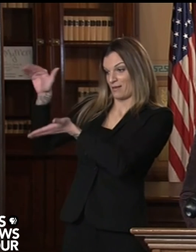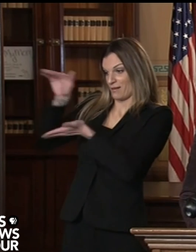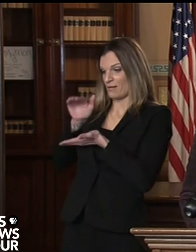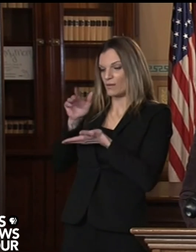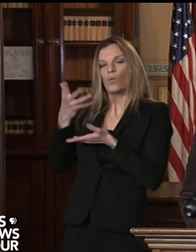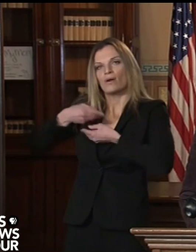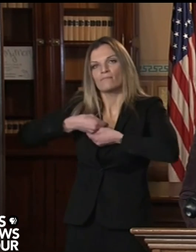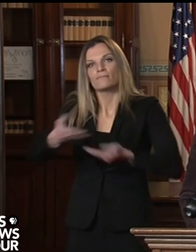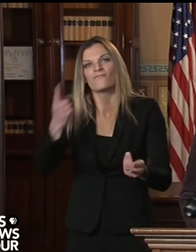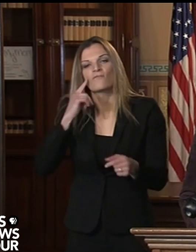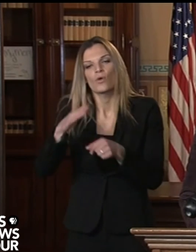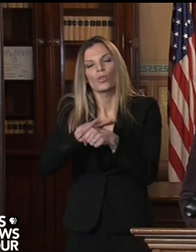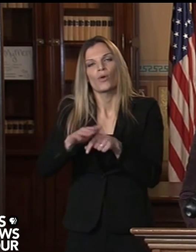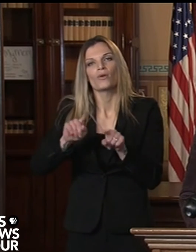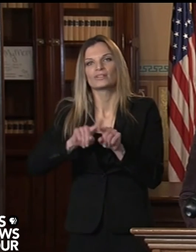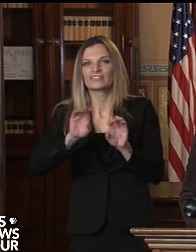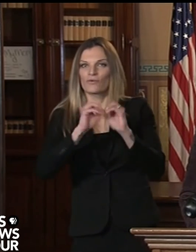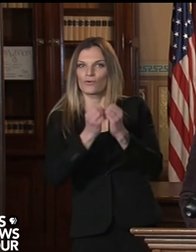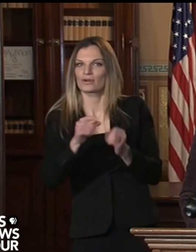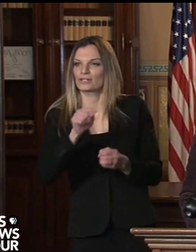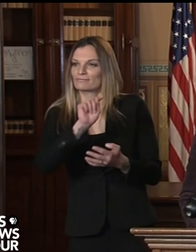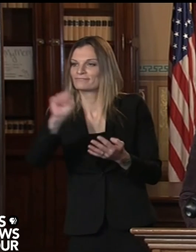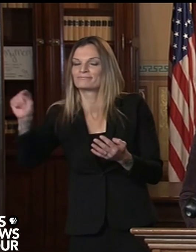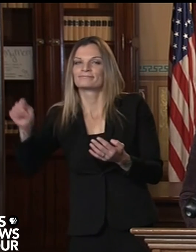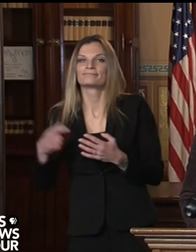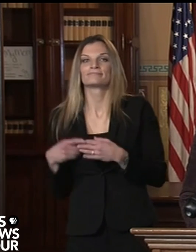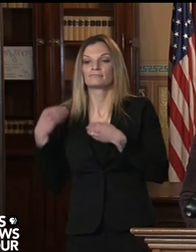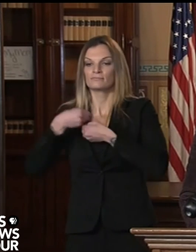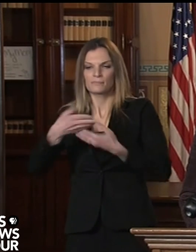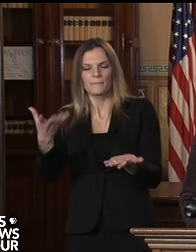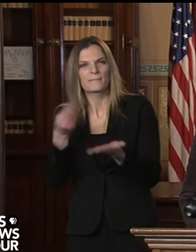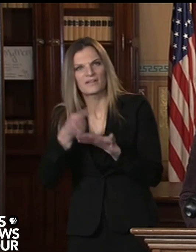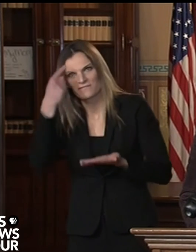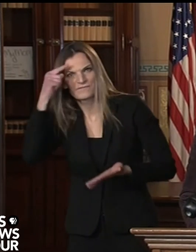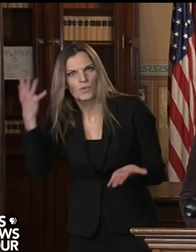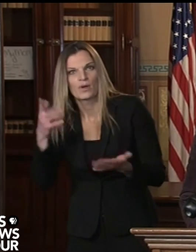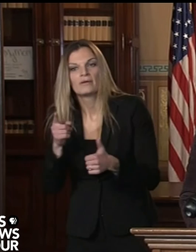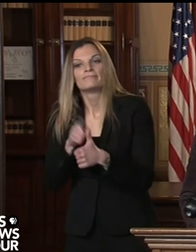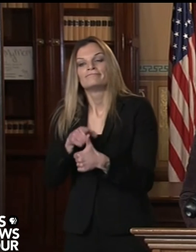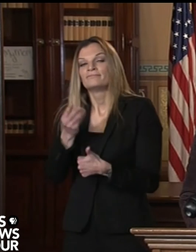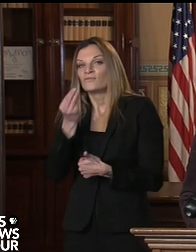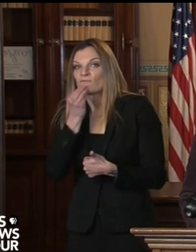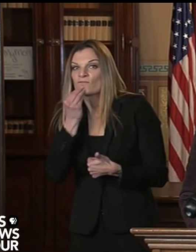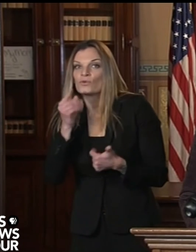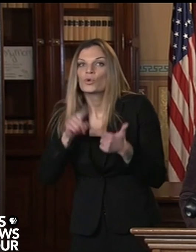organizations. These grants are used for things like addressing food and housing